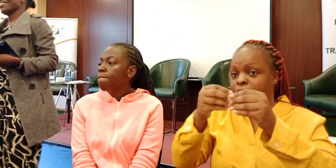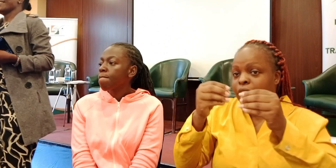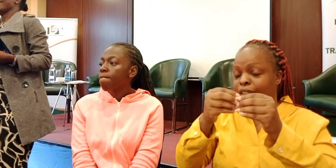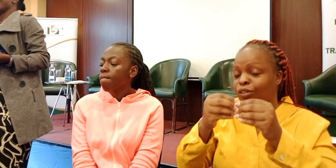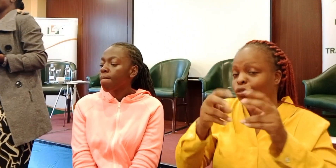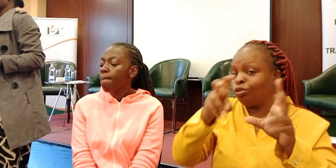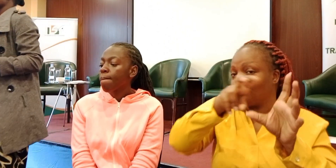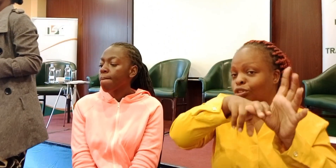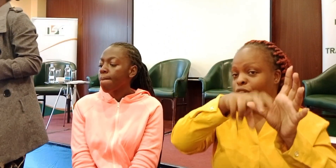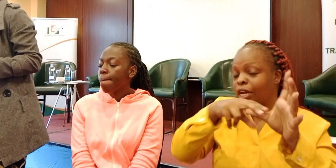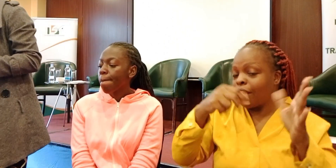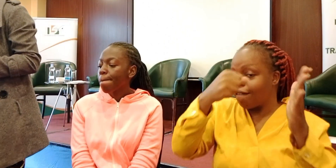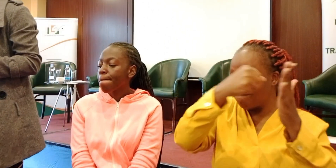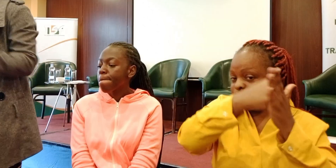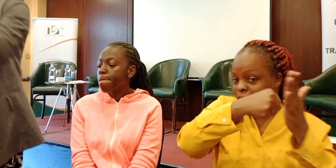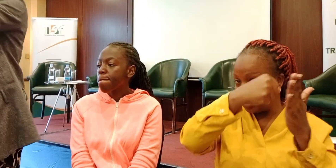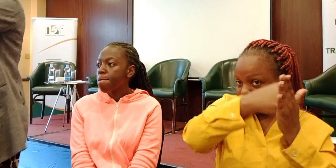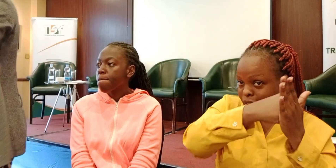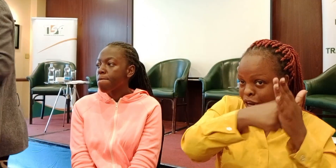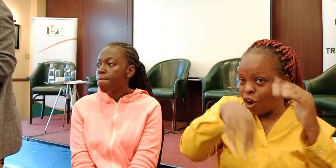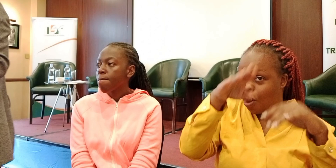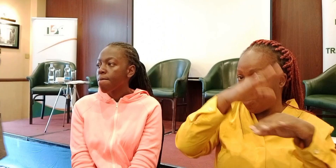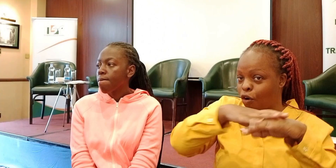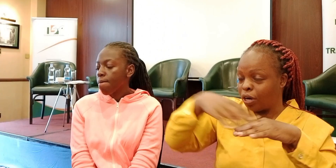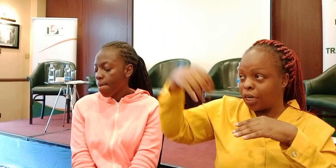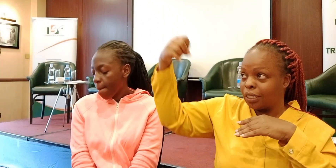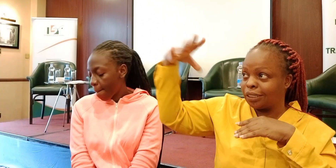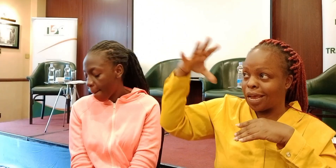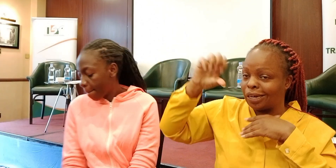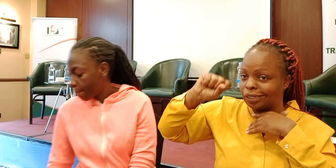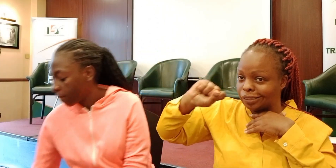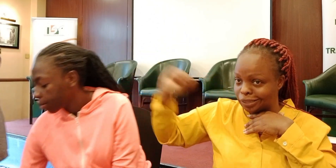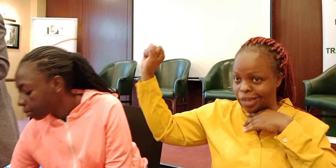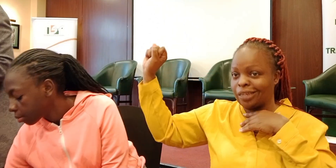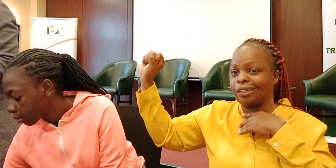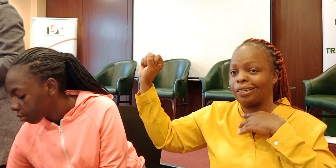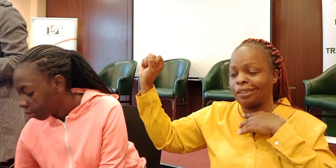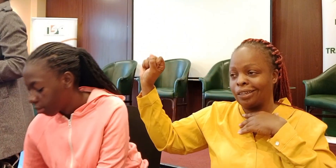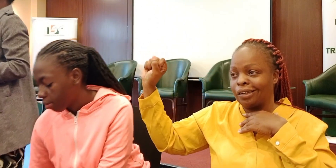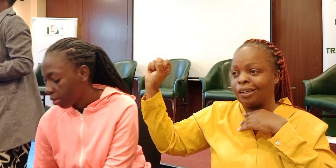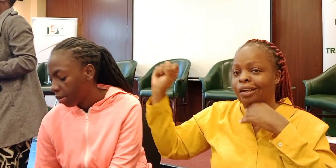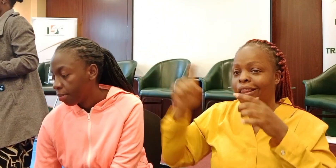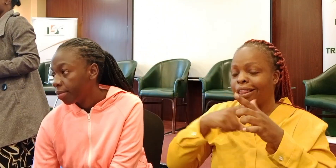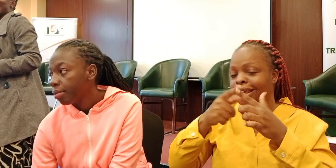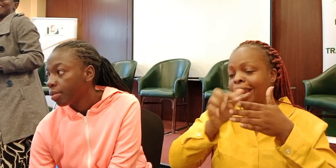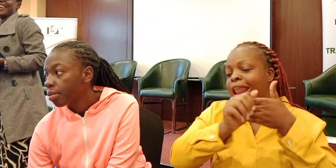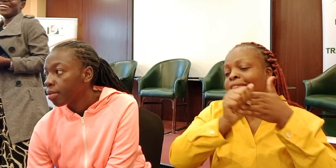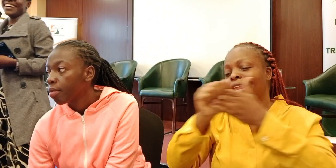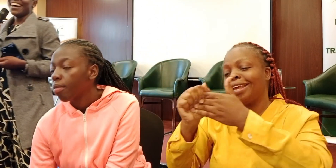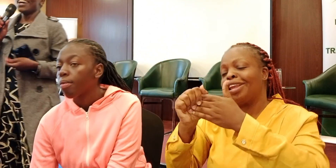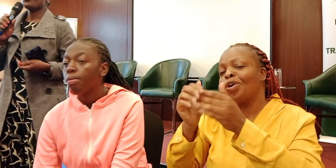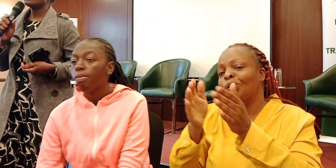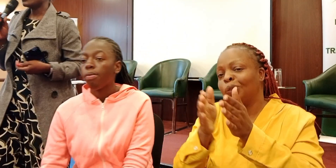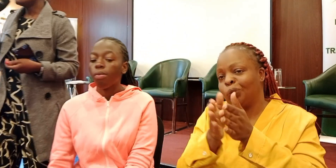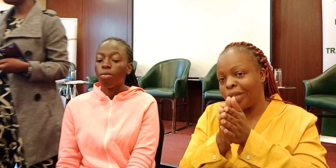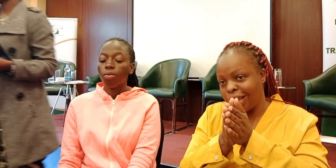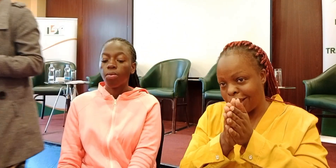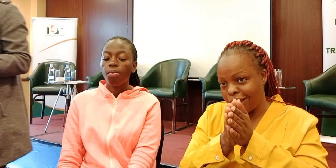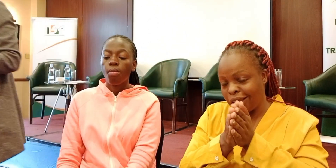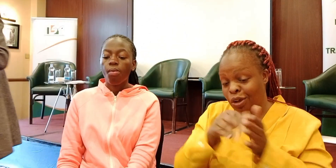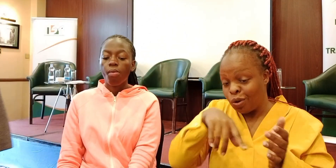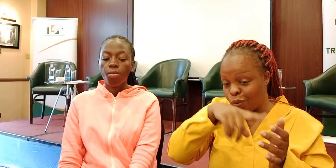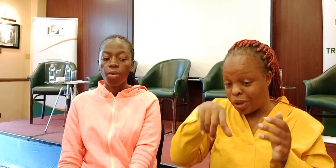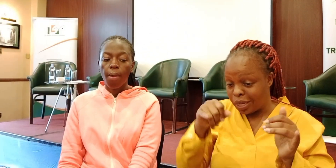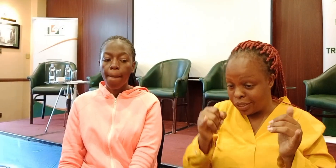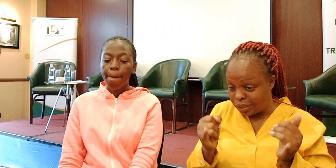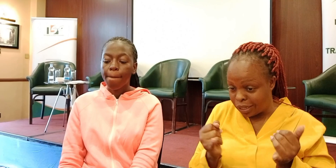fight on the sunny side of things, and then we live together. You're trying to